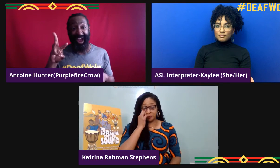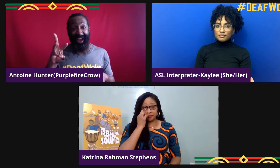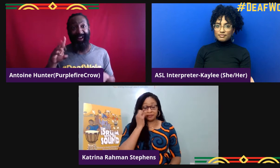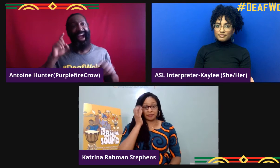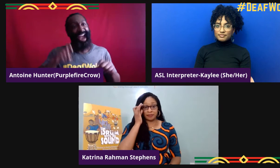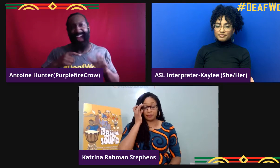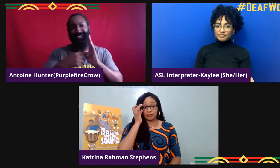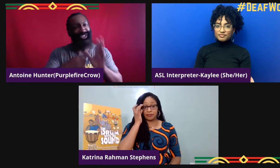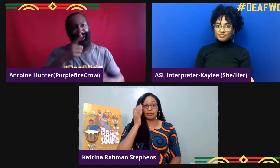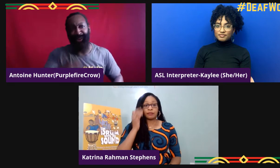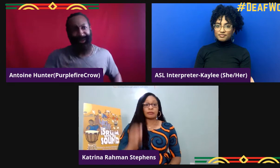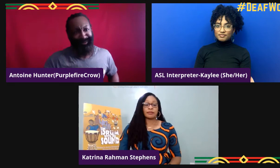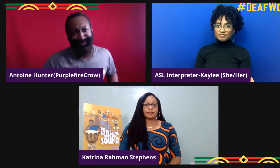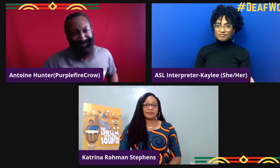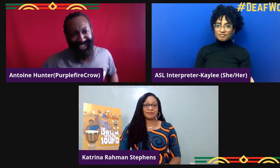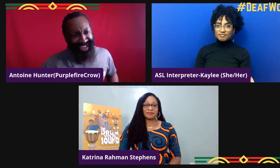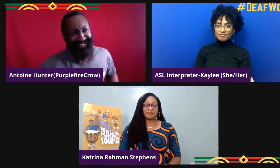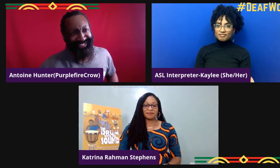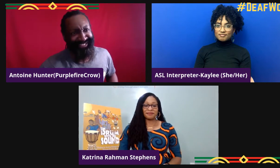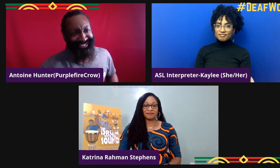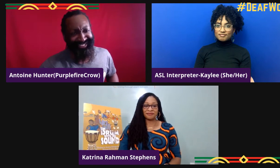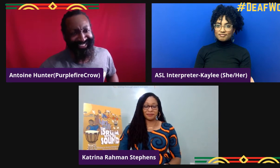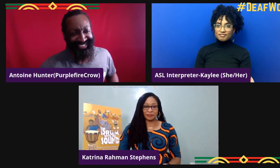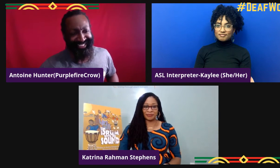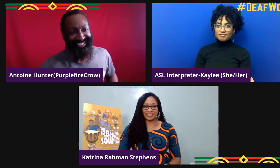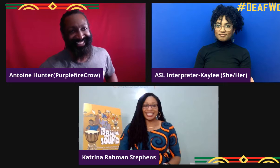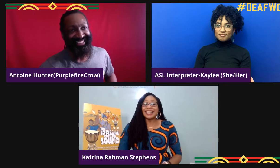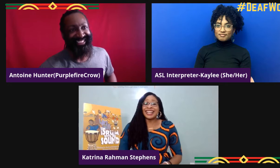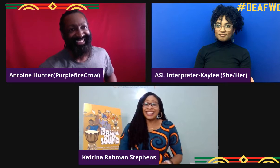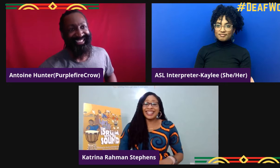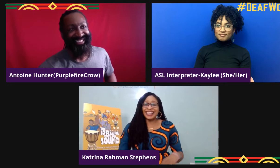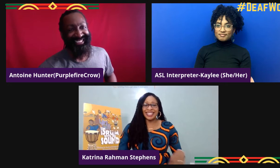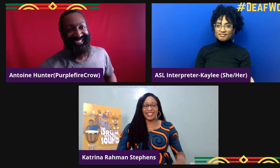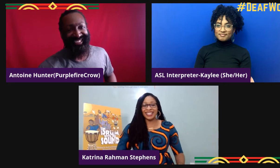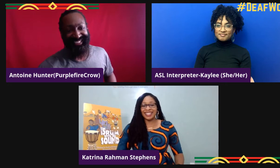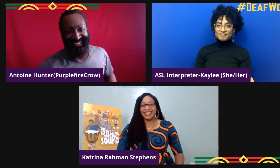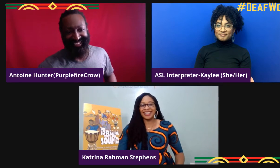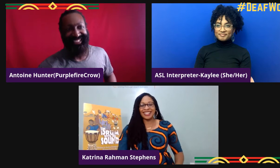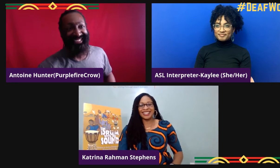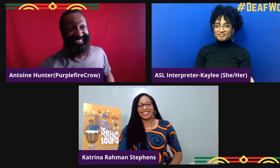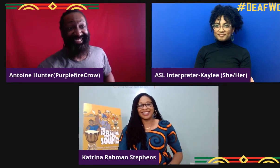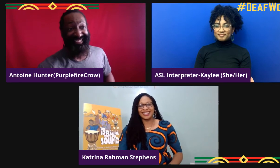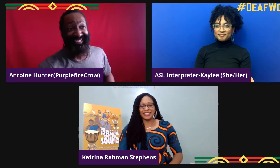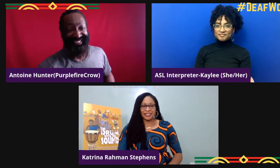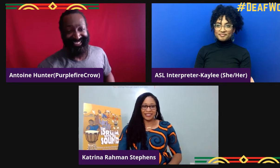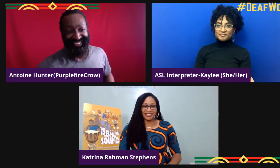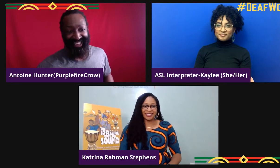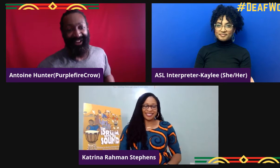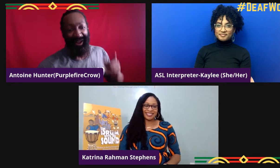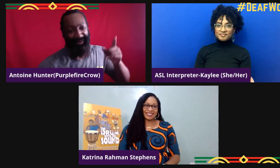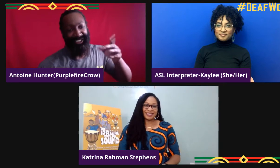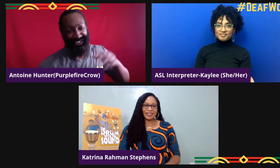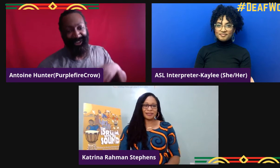deaf children. You know what? Wow. You know what? I just got to show you. I got to show you what it was. I got to show you.